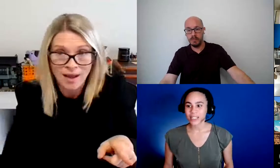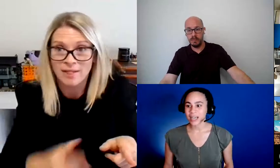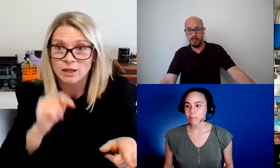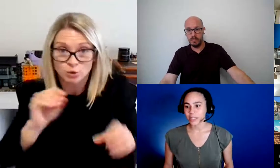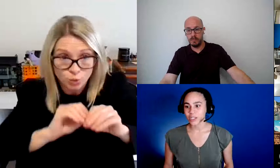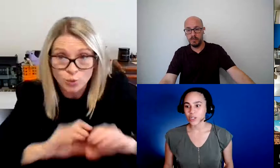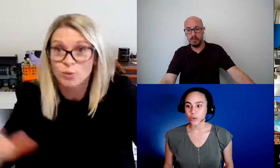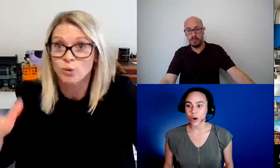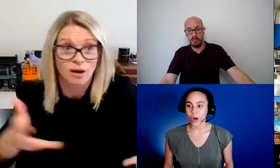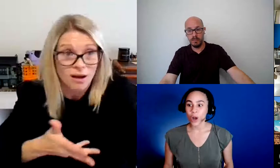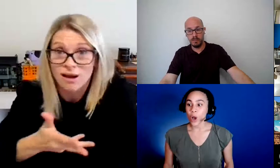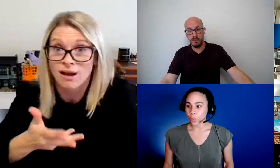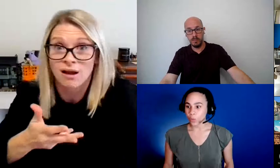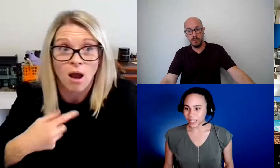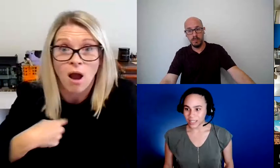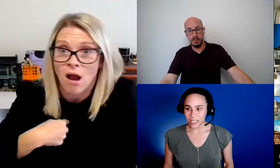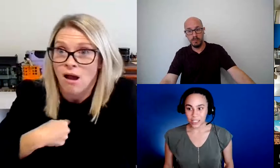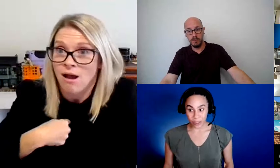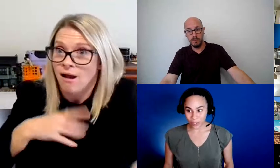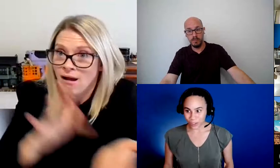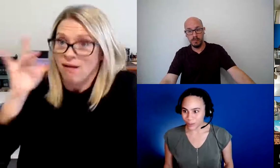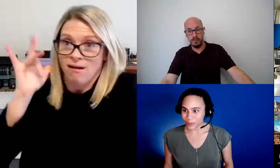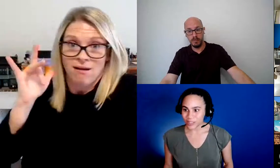we see companies who are willing to spread the news.